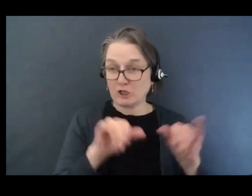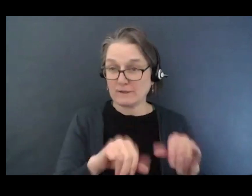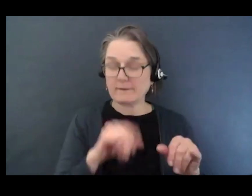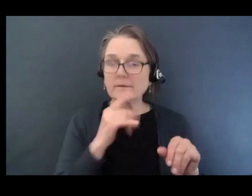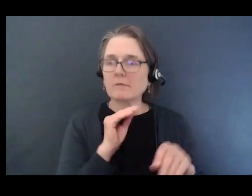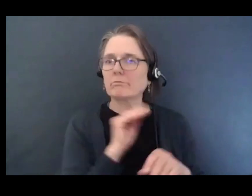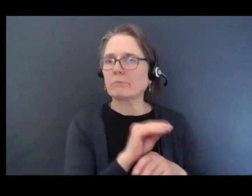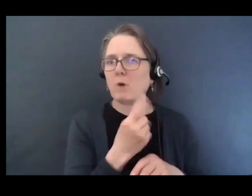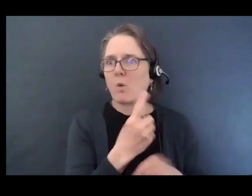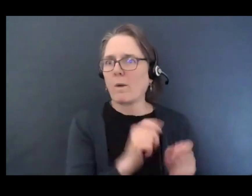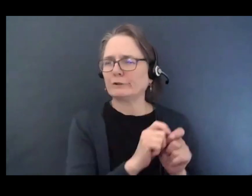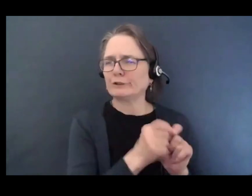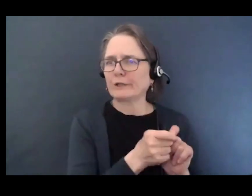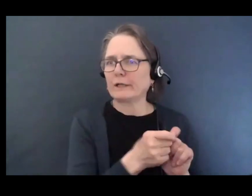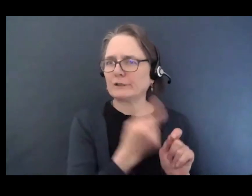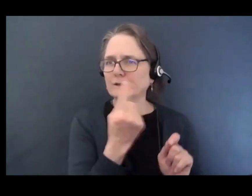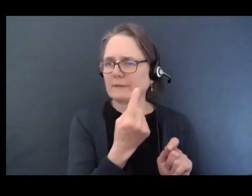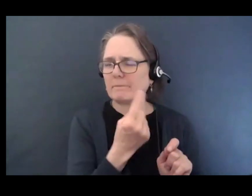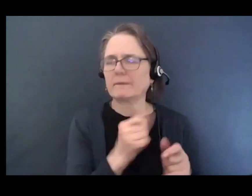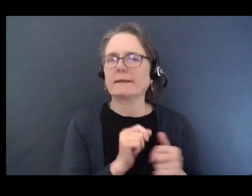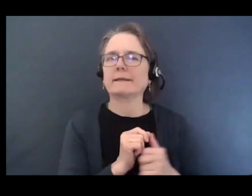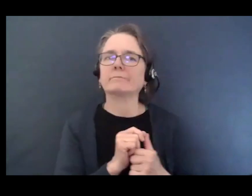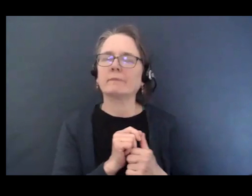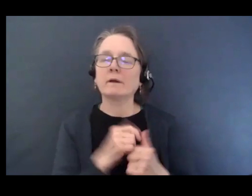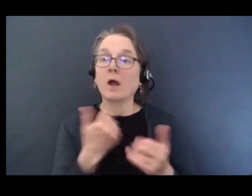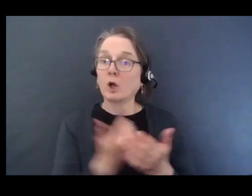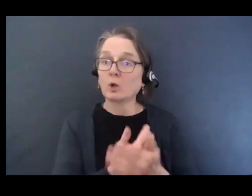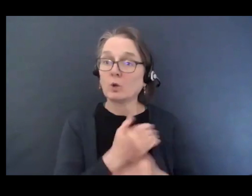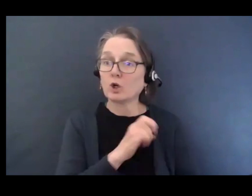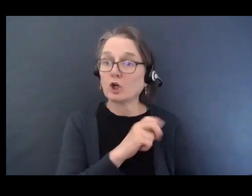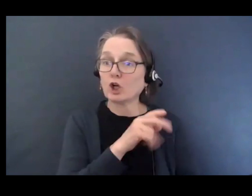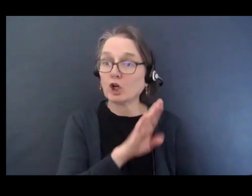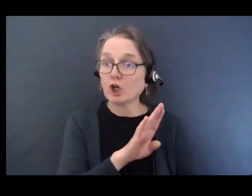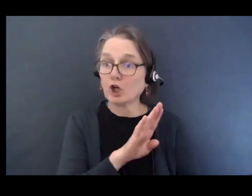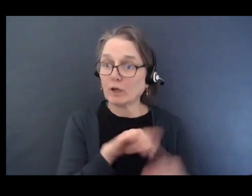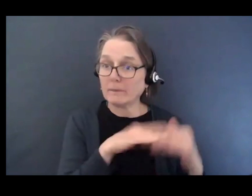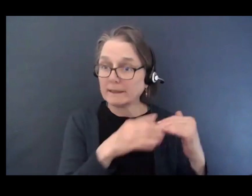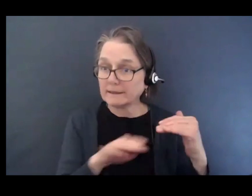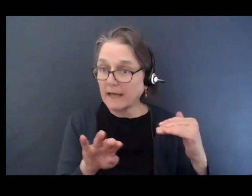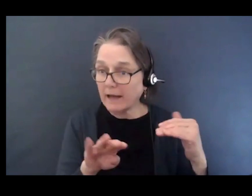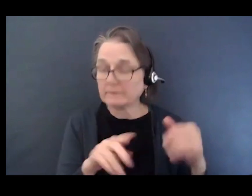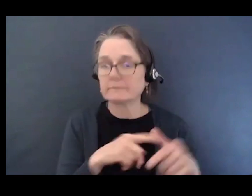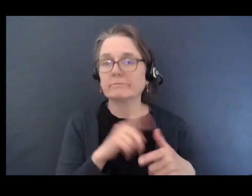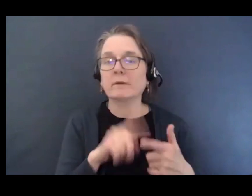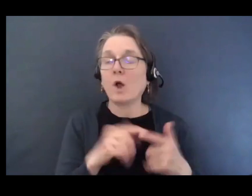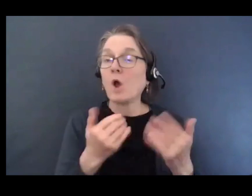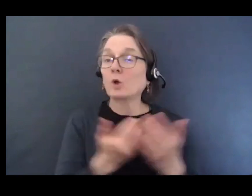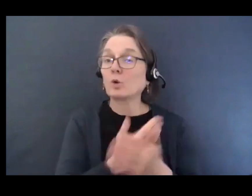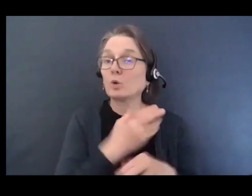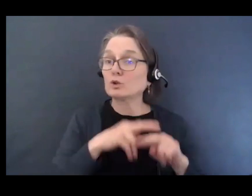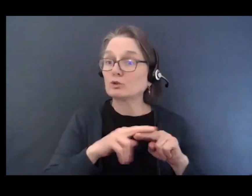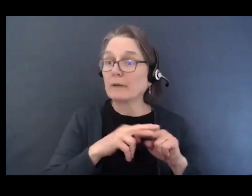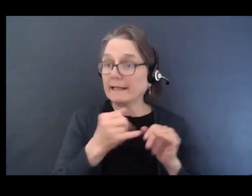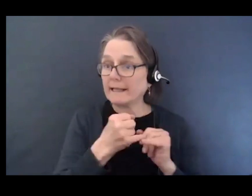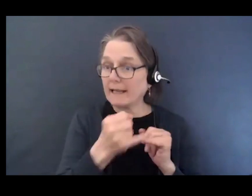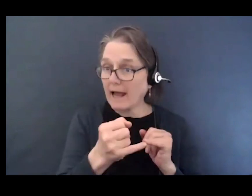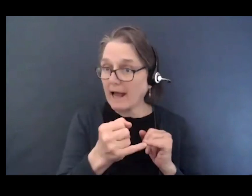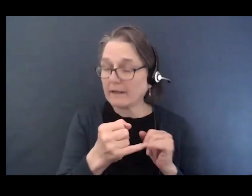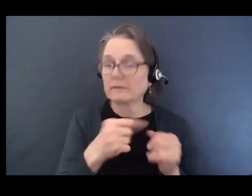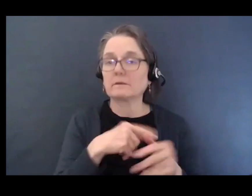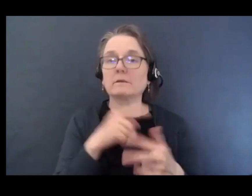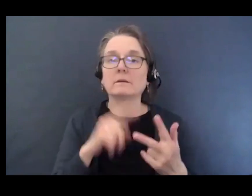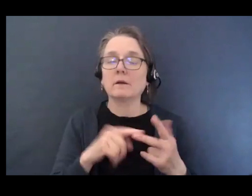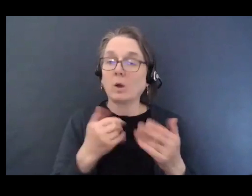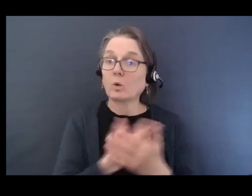single fixed curb cut, a network of bicycle lanes, a new highway, reduced speed limits, whatever you wanted. And you could